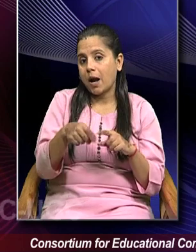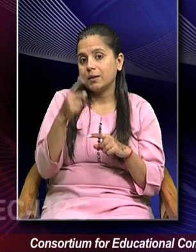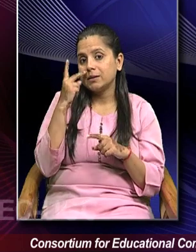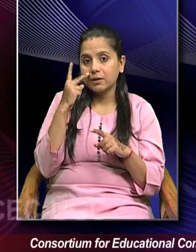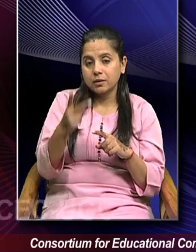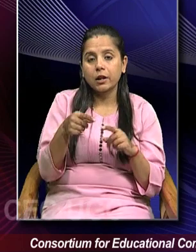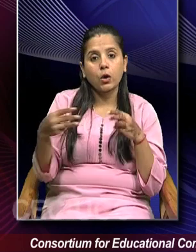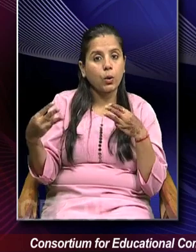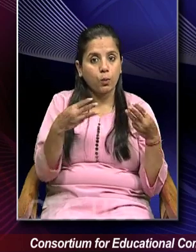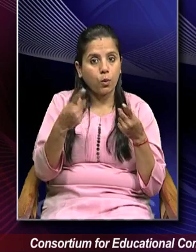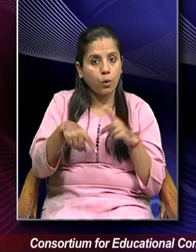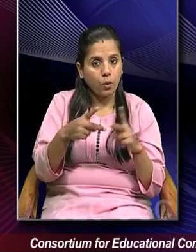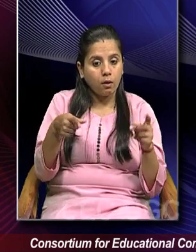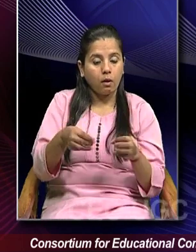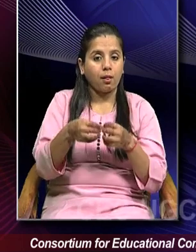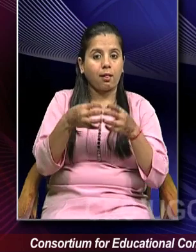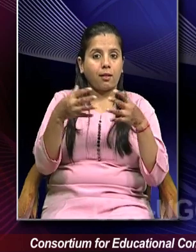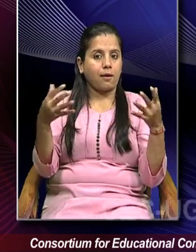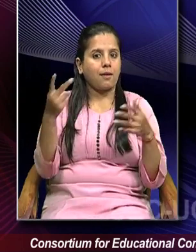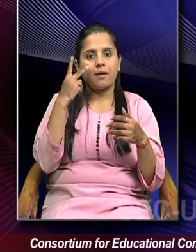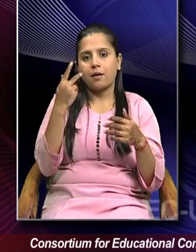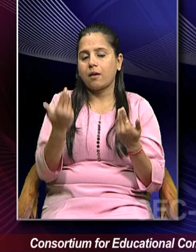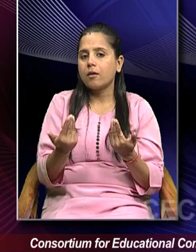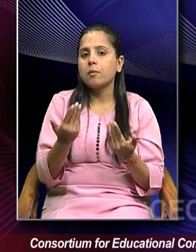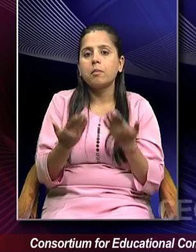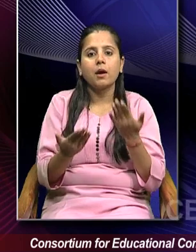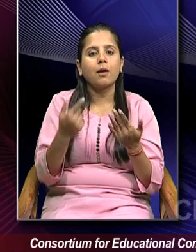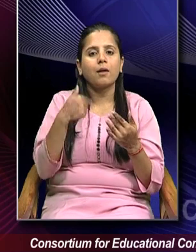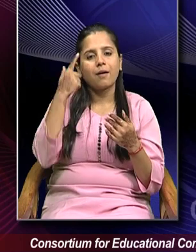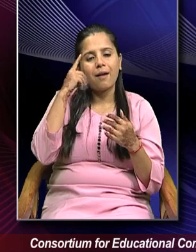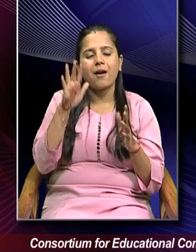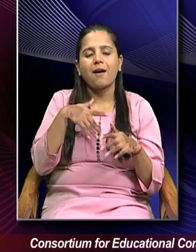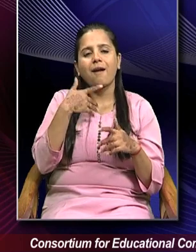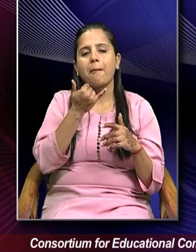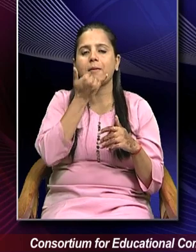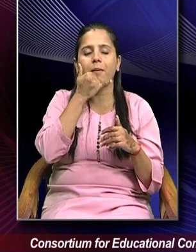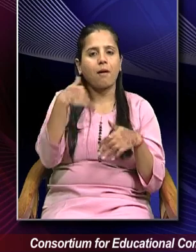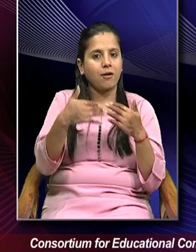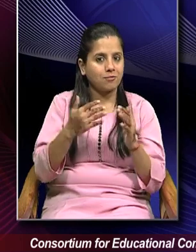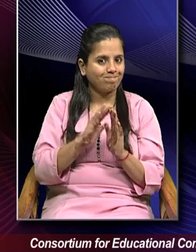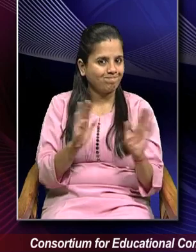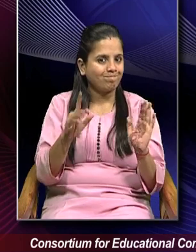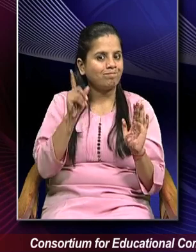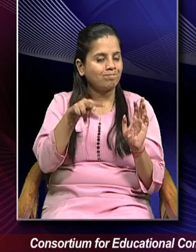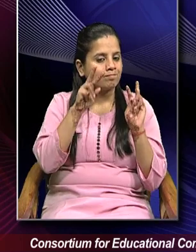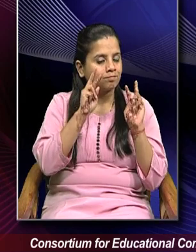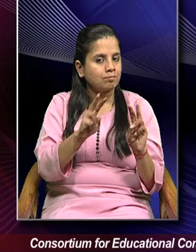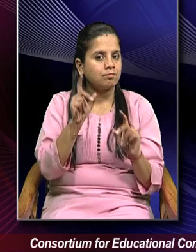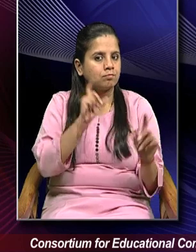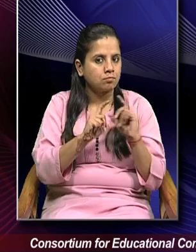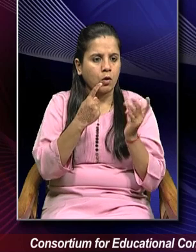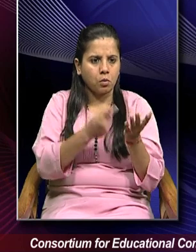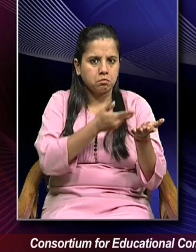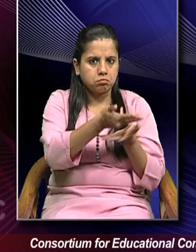that a war of such a scale could not be seen in the framework of miscalculations, as the scale and the enormity